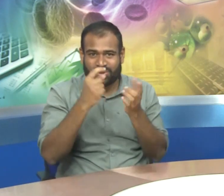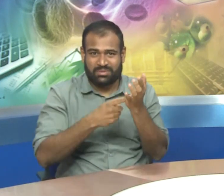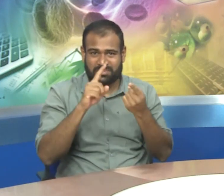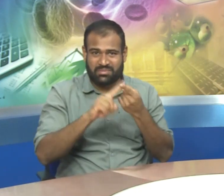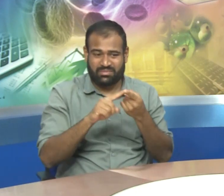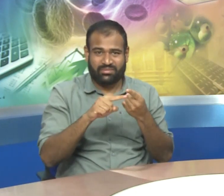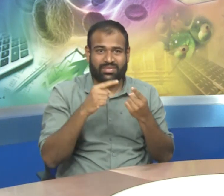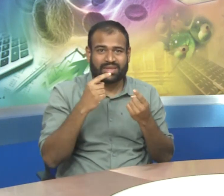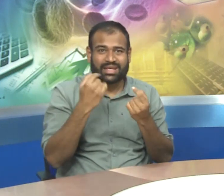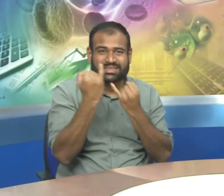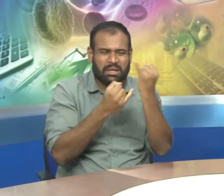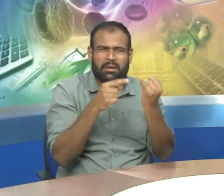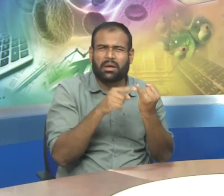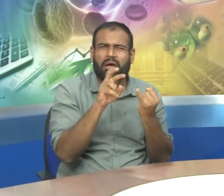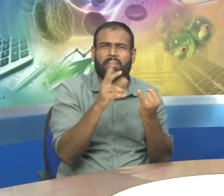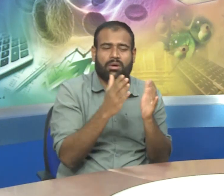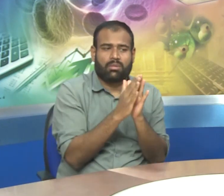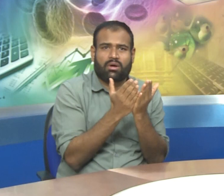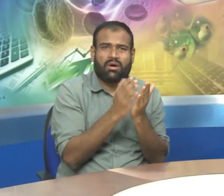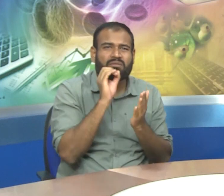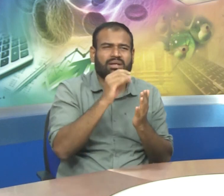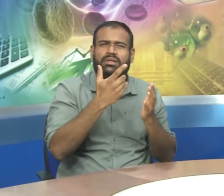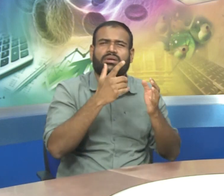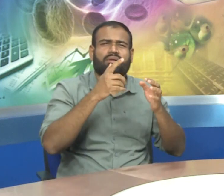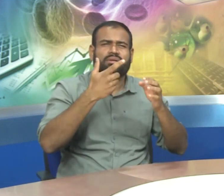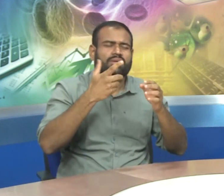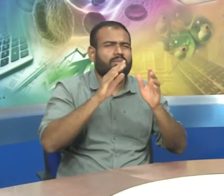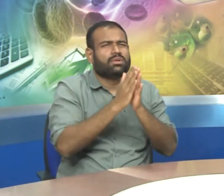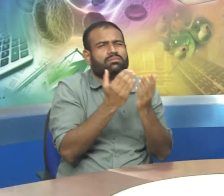And indirect services such as selection,